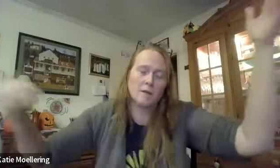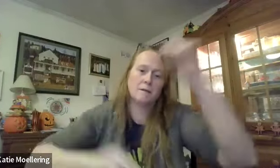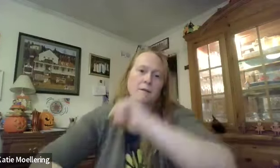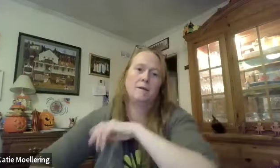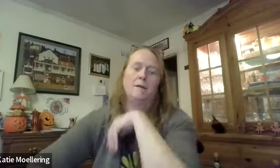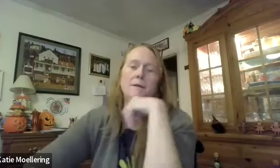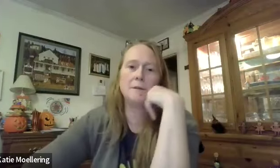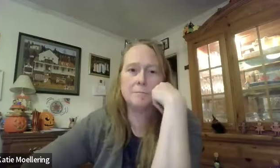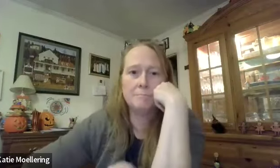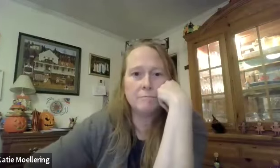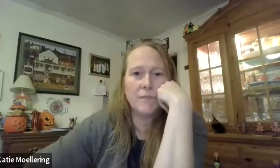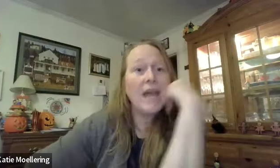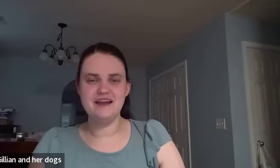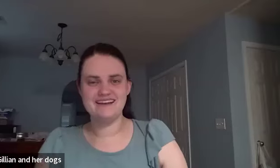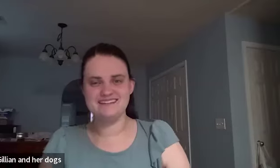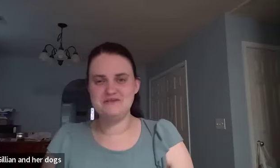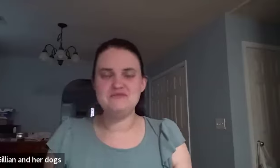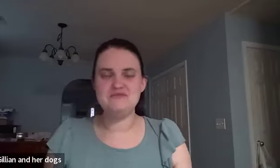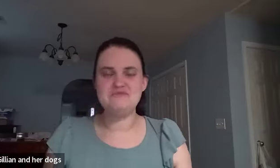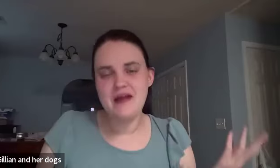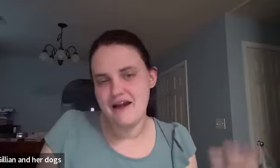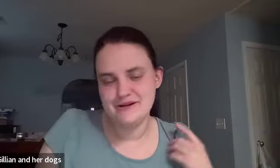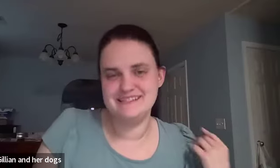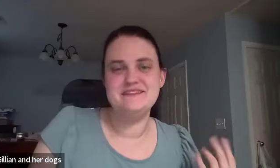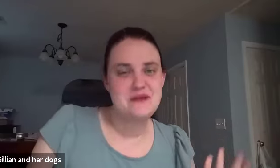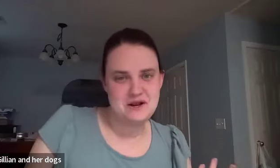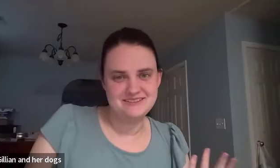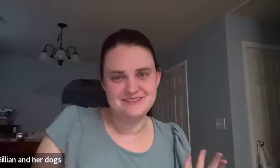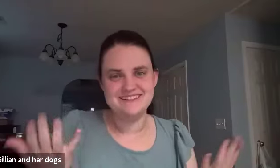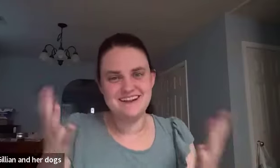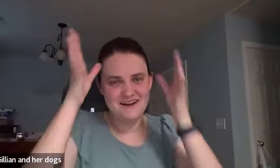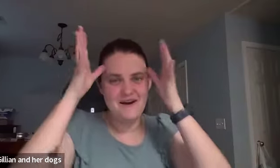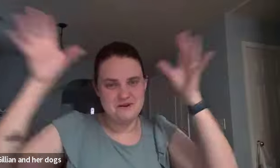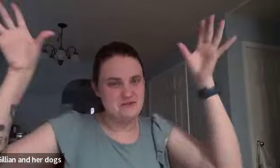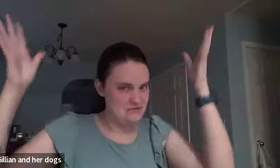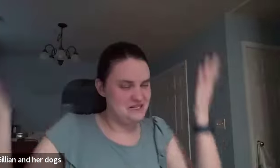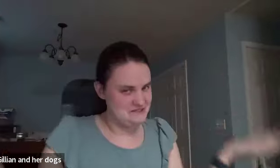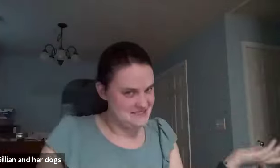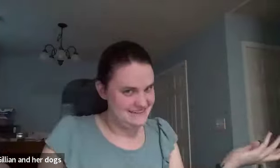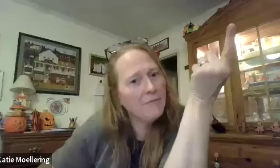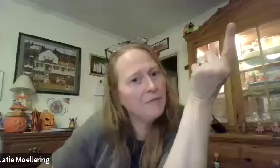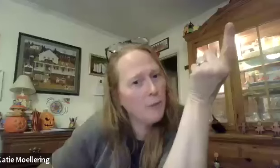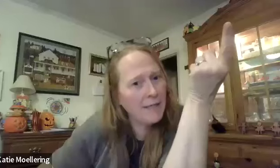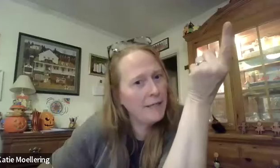more It's okay because accessible. we don't see them here, so it's not a common one we Is do. there a sign for reindeer?